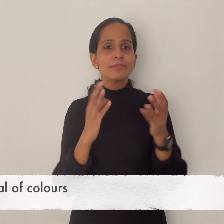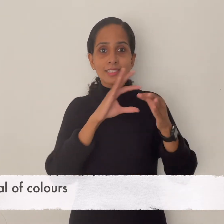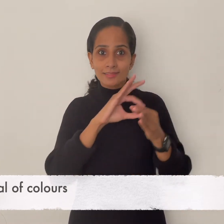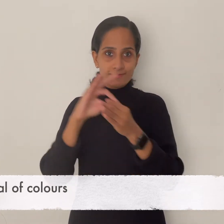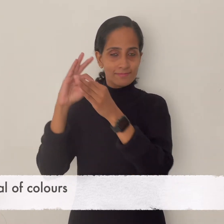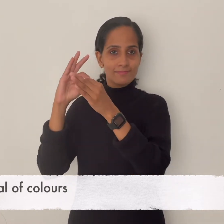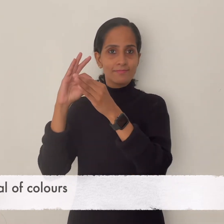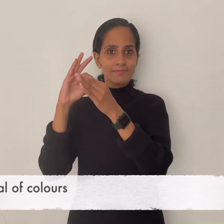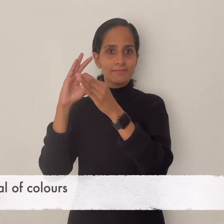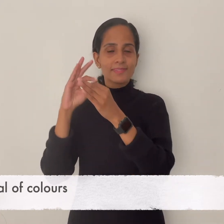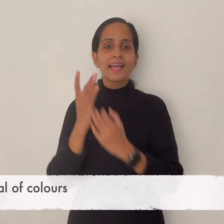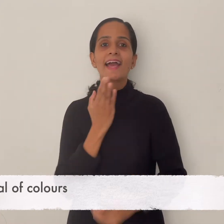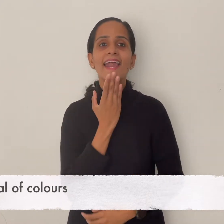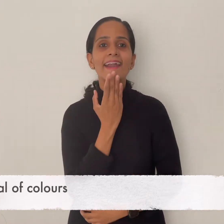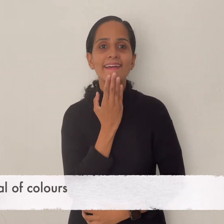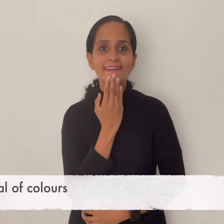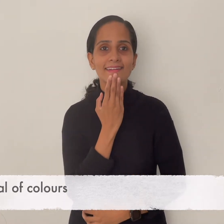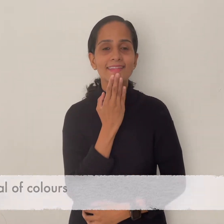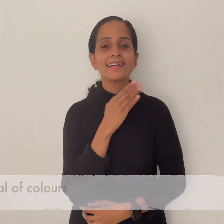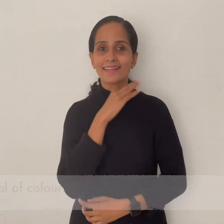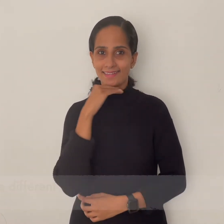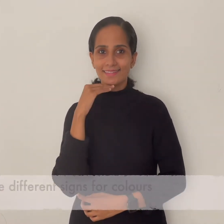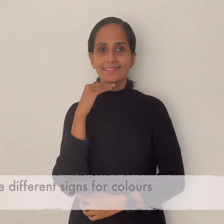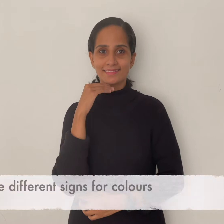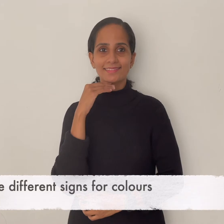There are different signs for colors.